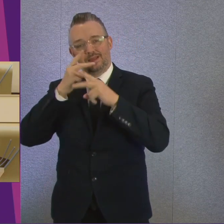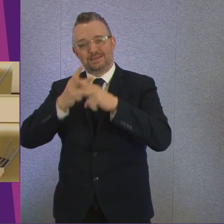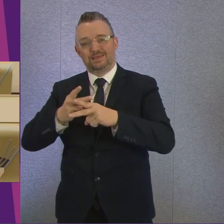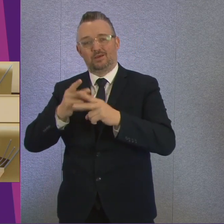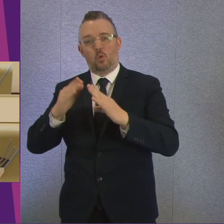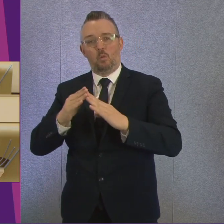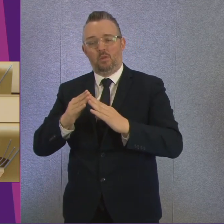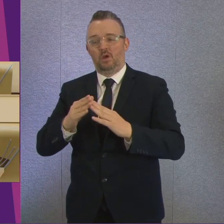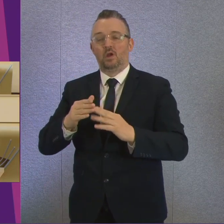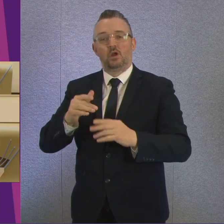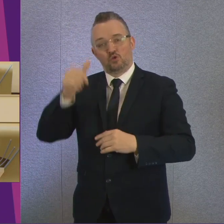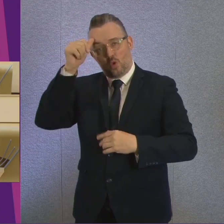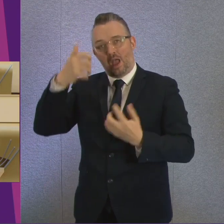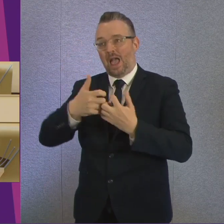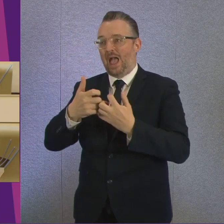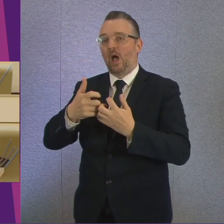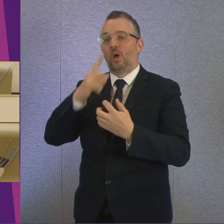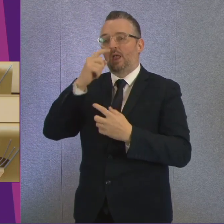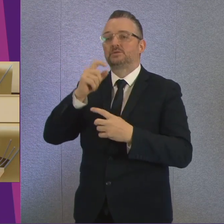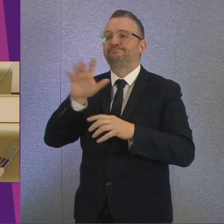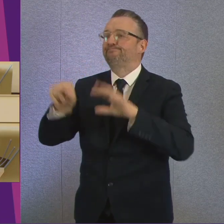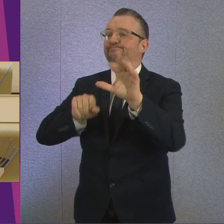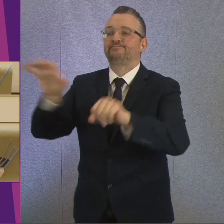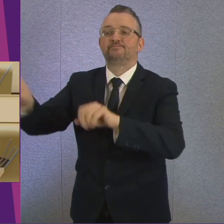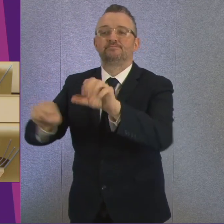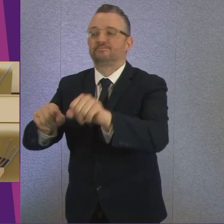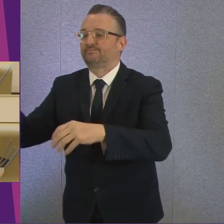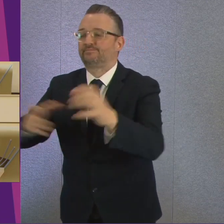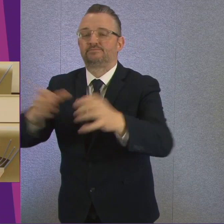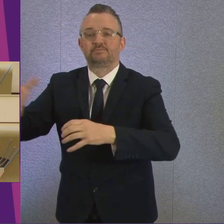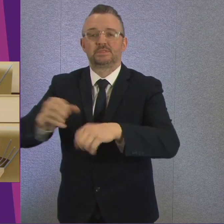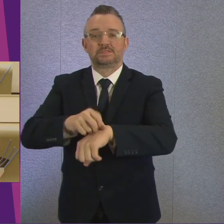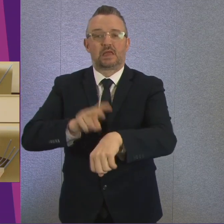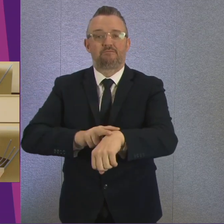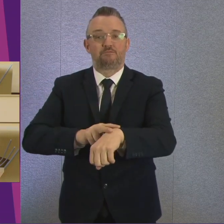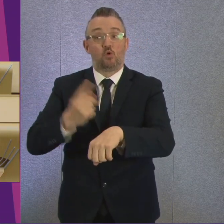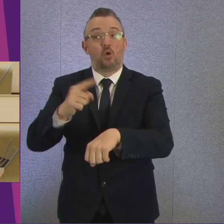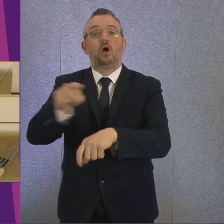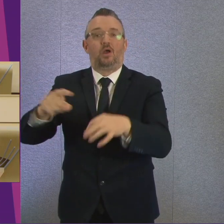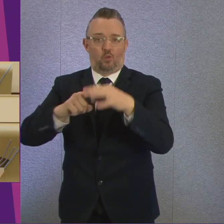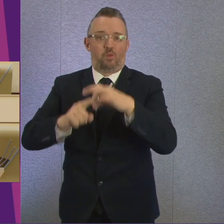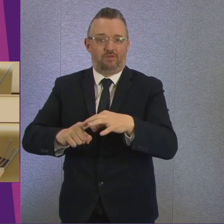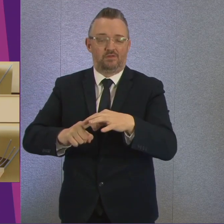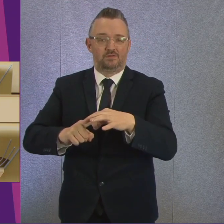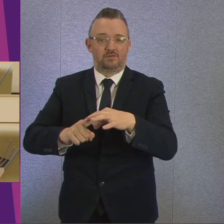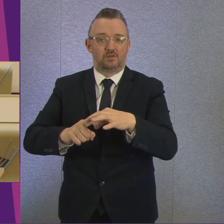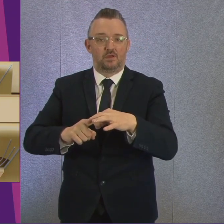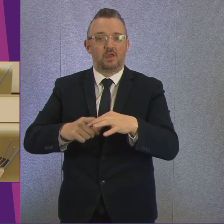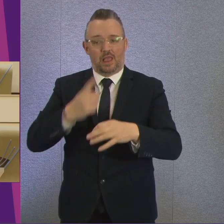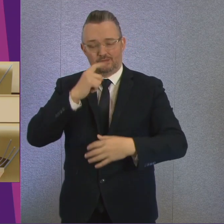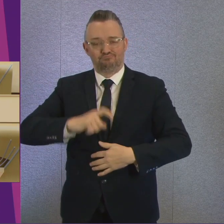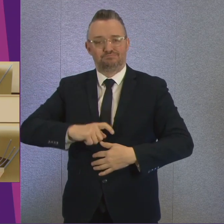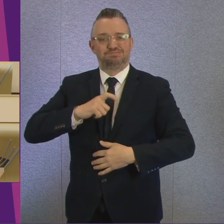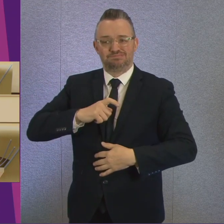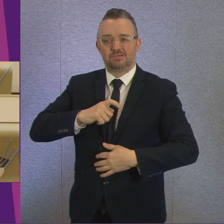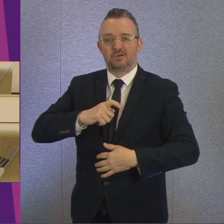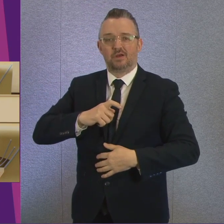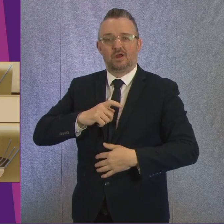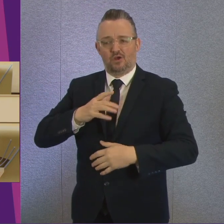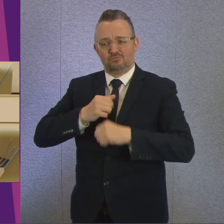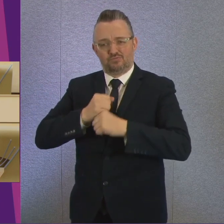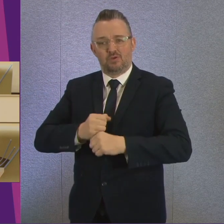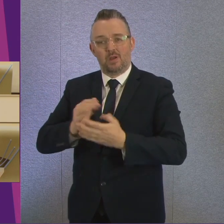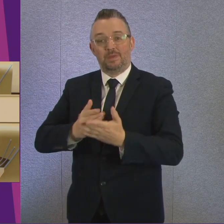access these skilled clinical workers with experience and with commitment in order to make up